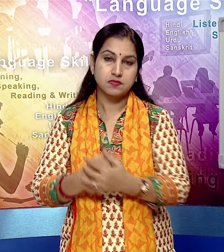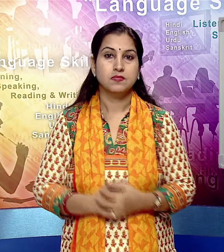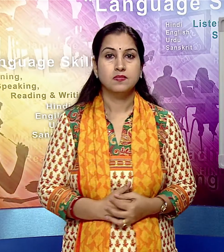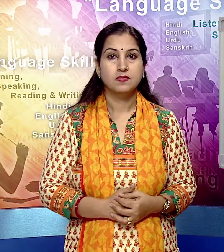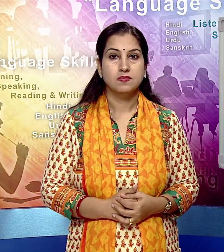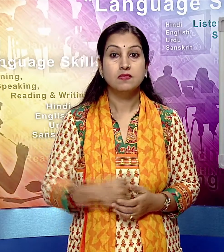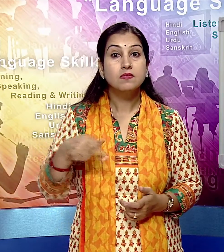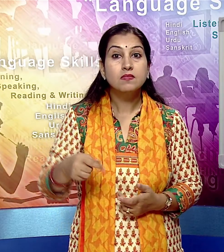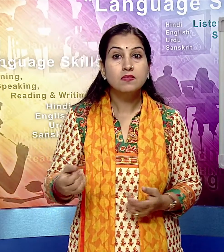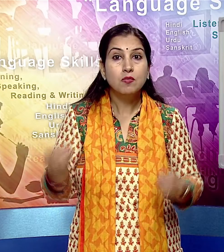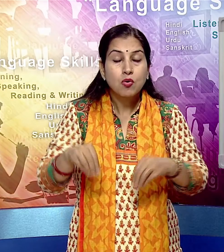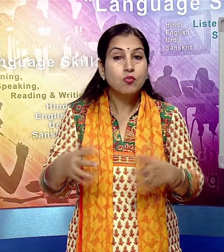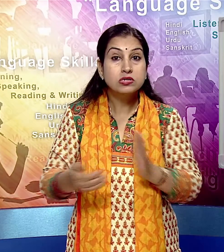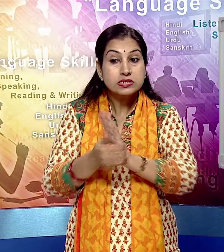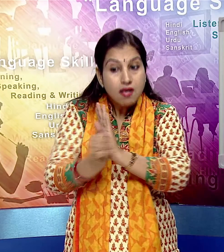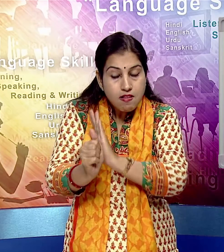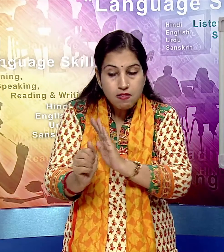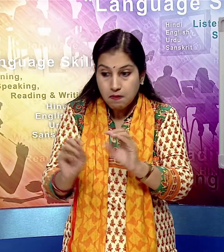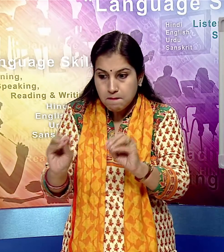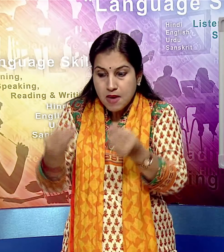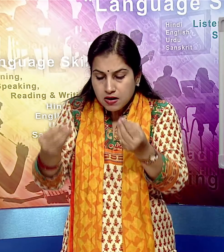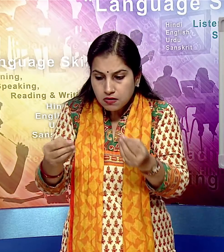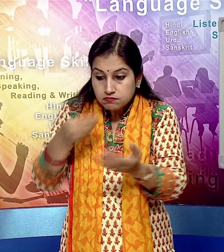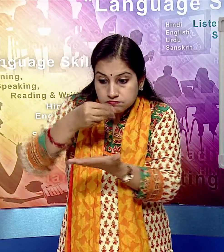It needs skill for better outcome of the product.